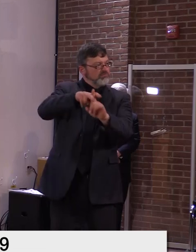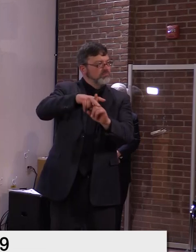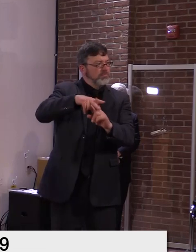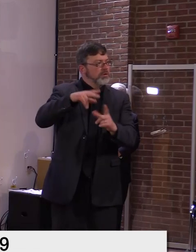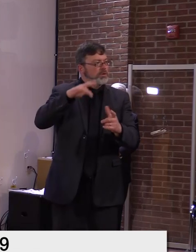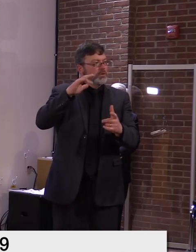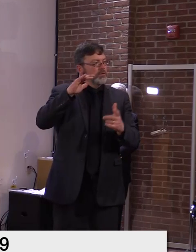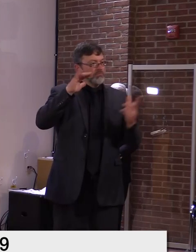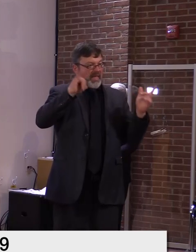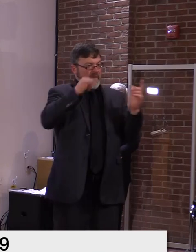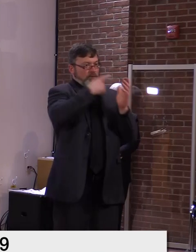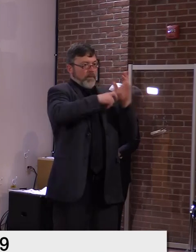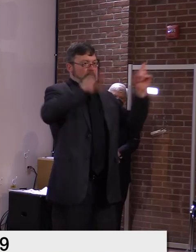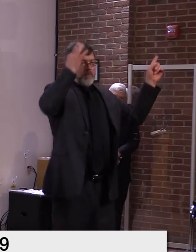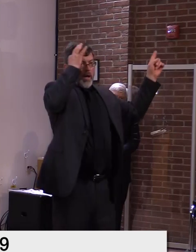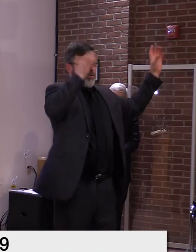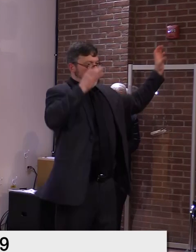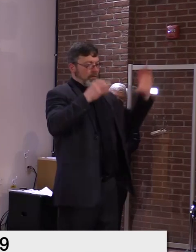Thanks.